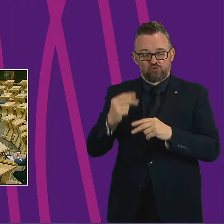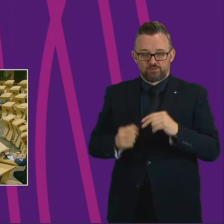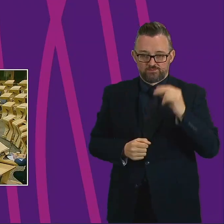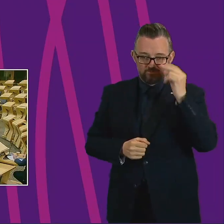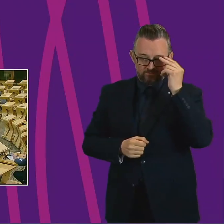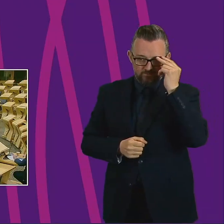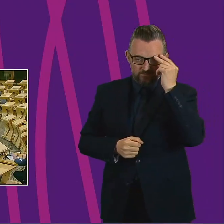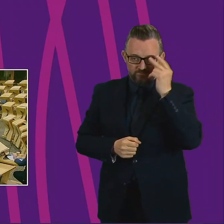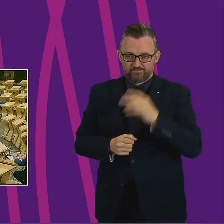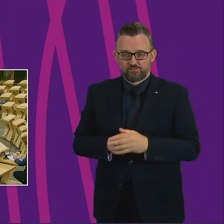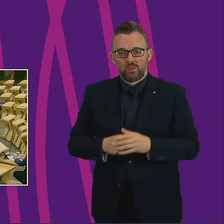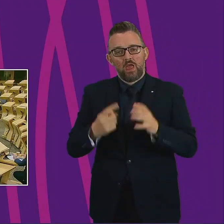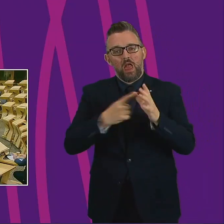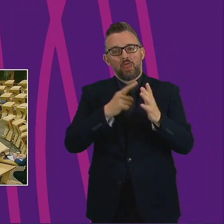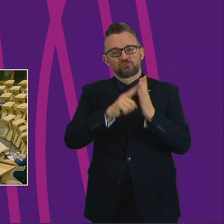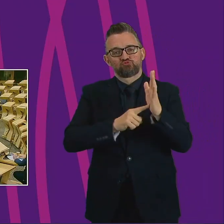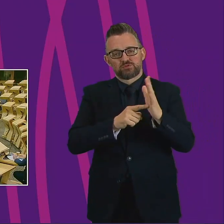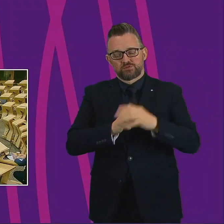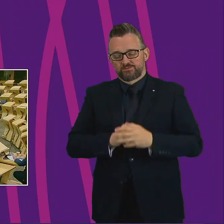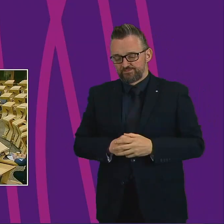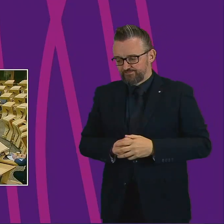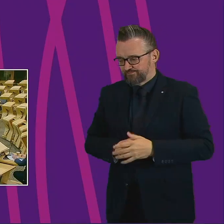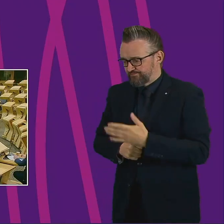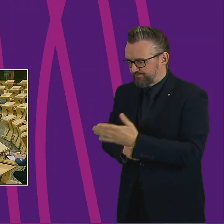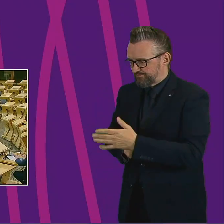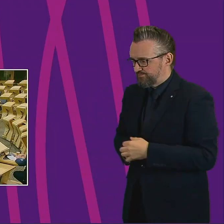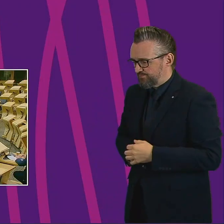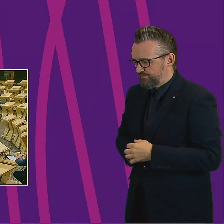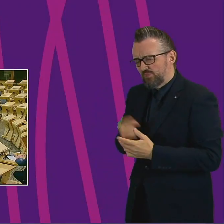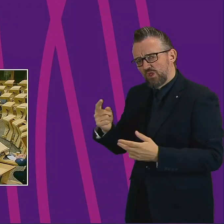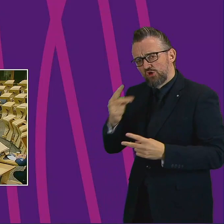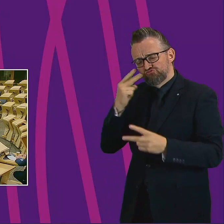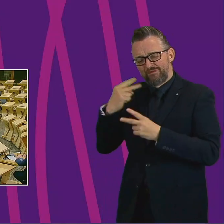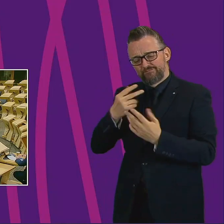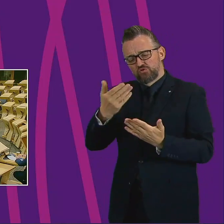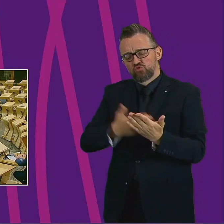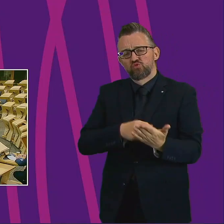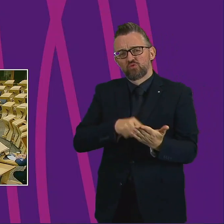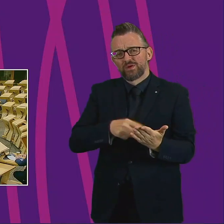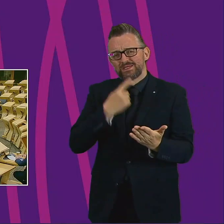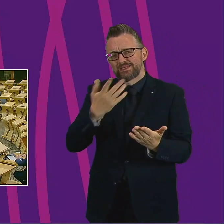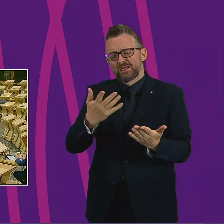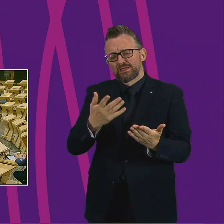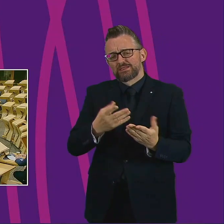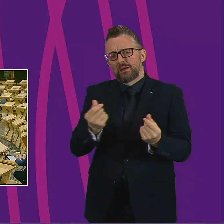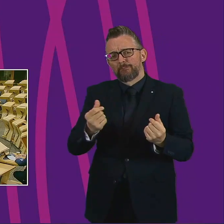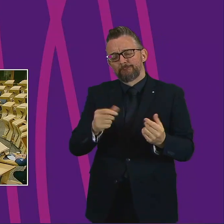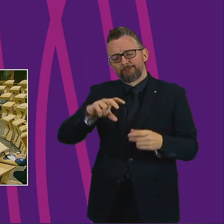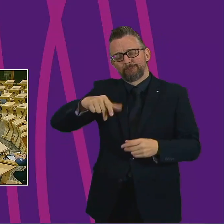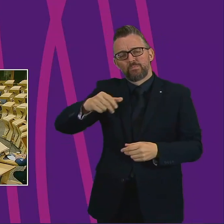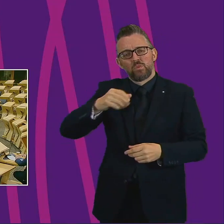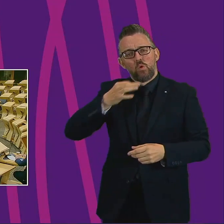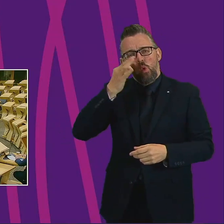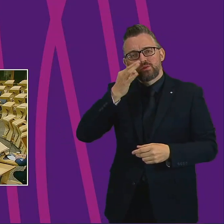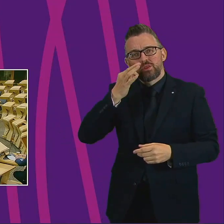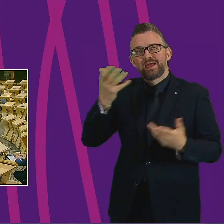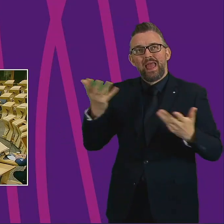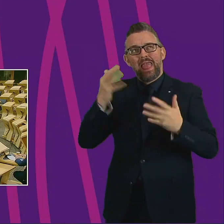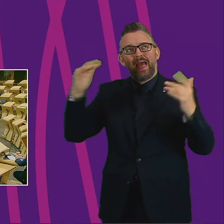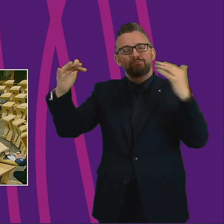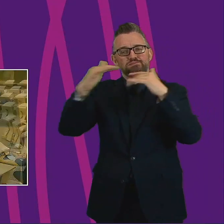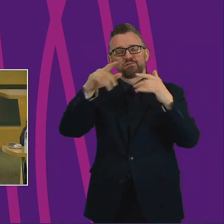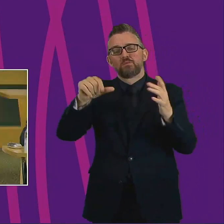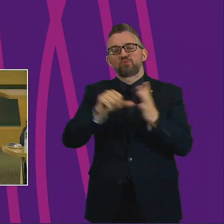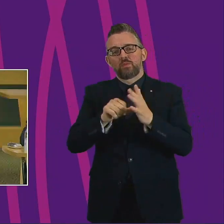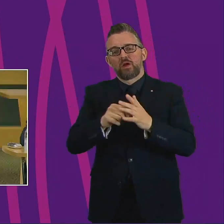be followed by Alex Cole-Hamilton. Thank you. The review's findings state that some of the difficulties encountered with water and ventilation systems were the result